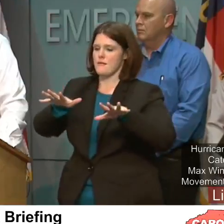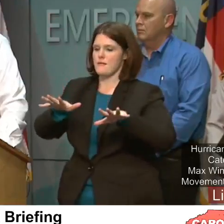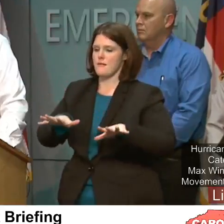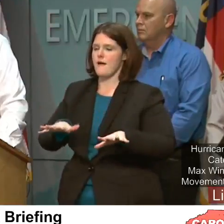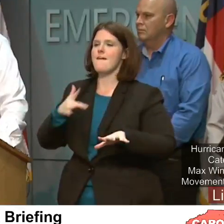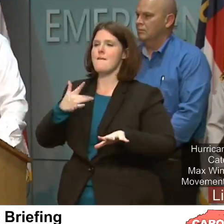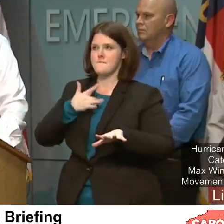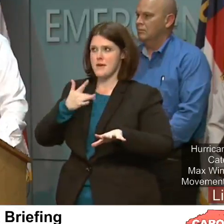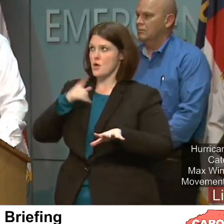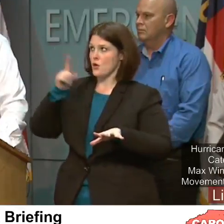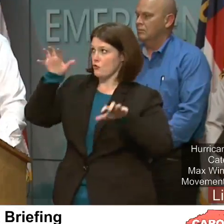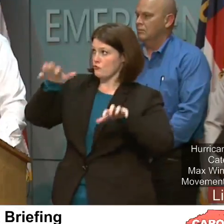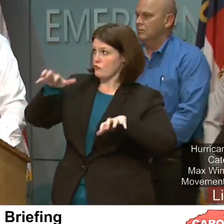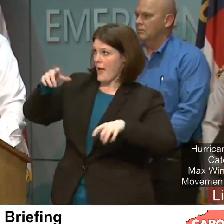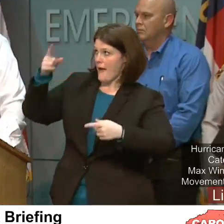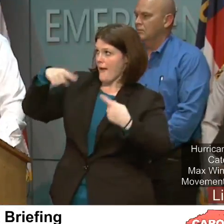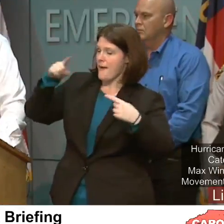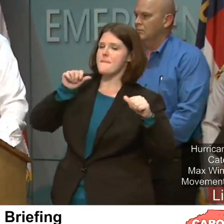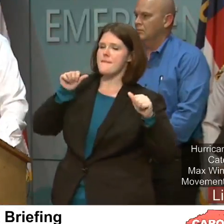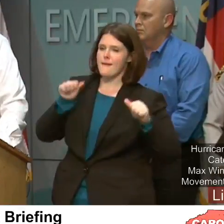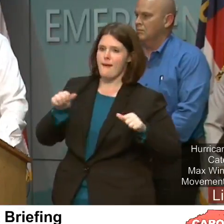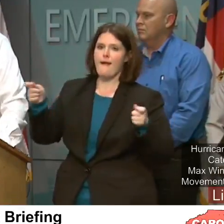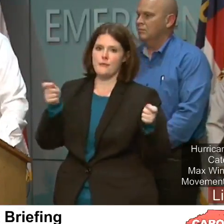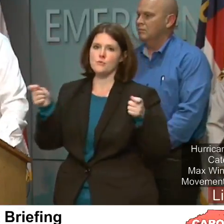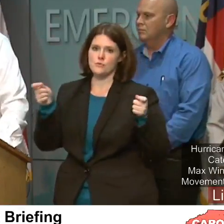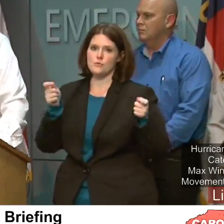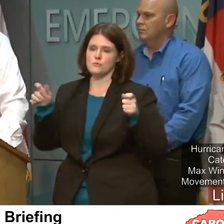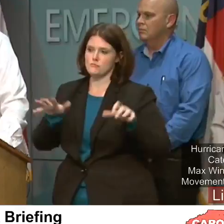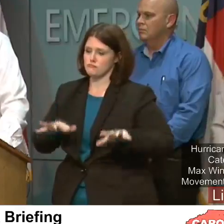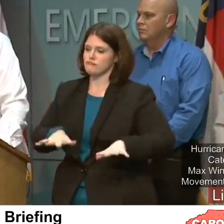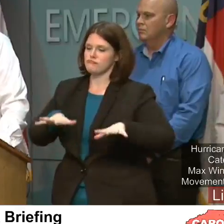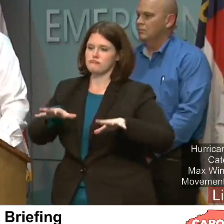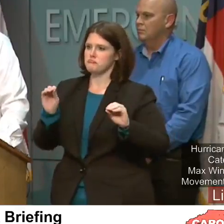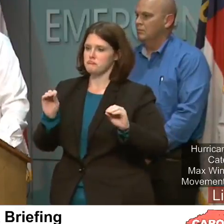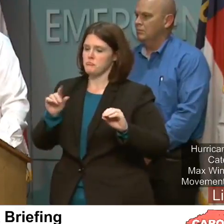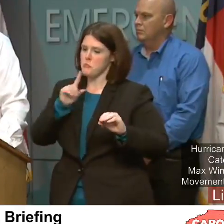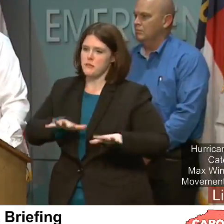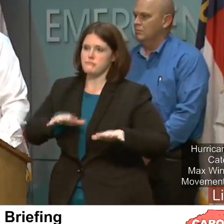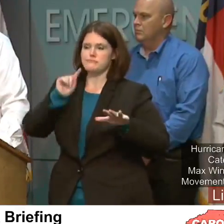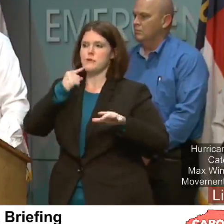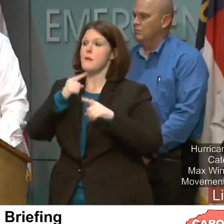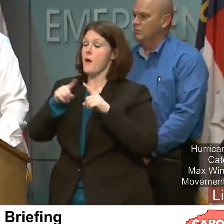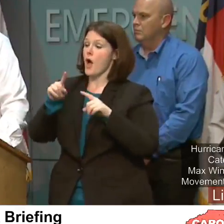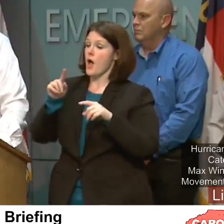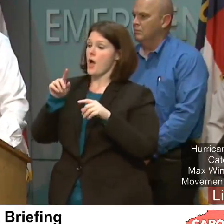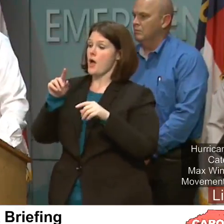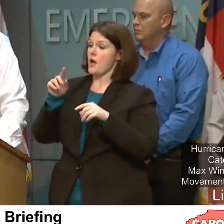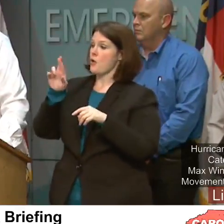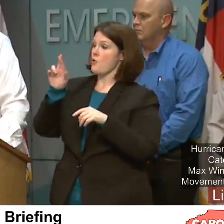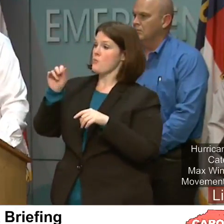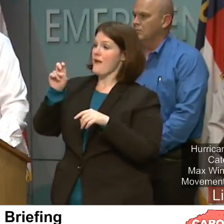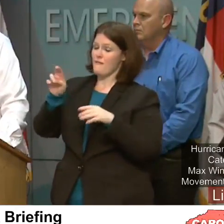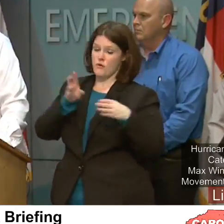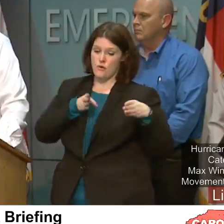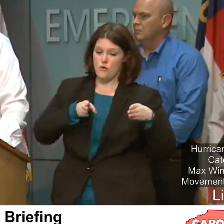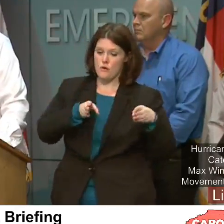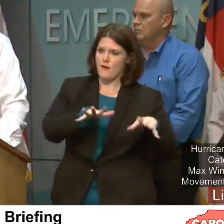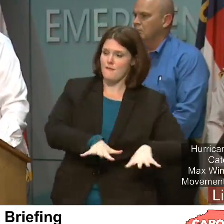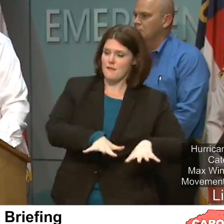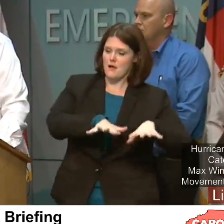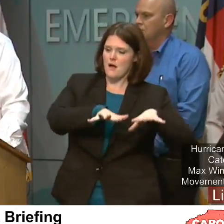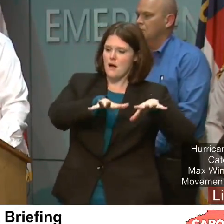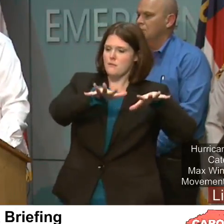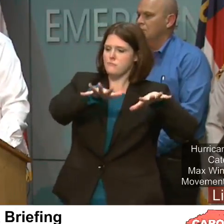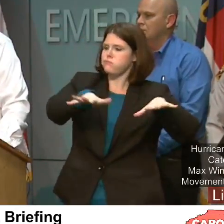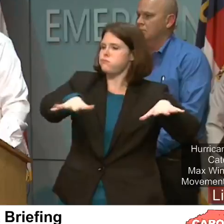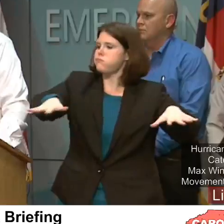the rain that would fall out of a hurricane like this, but we don't know what river flooding will mean, and that will be another key that